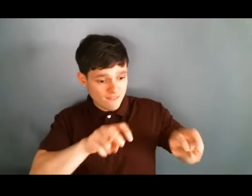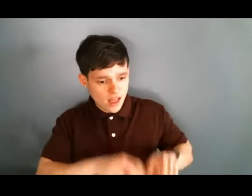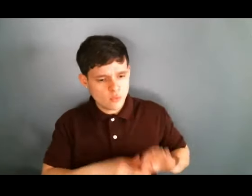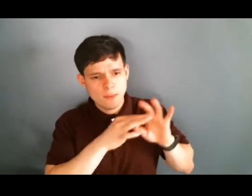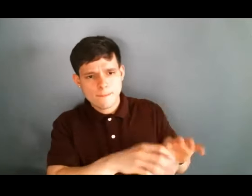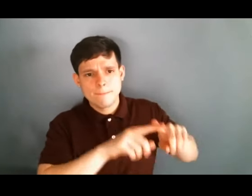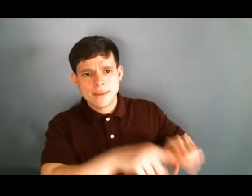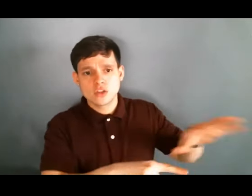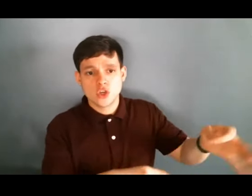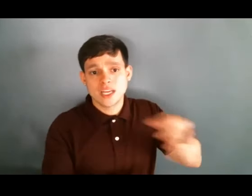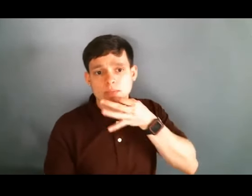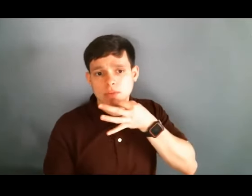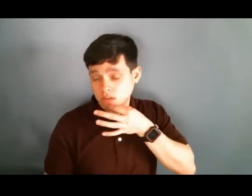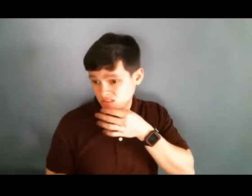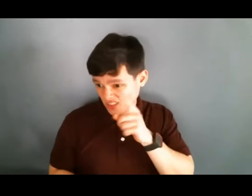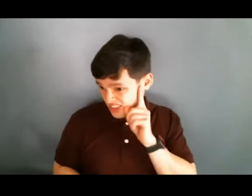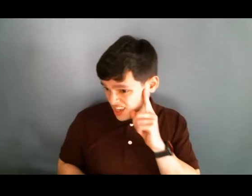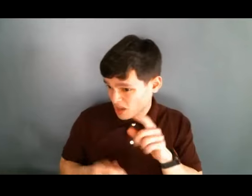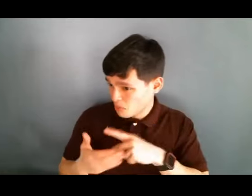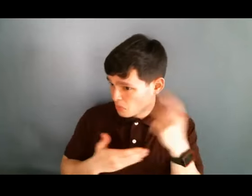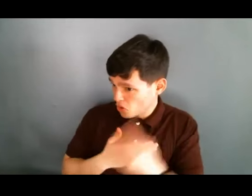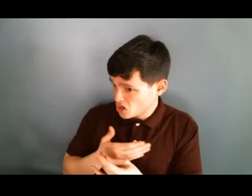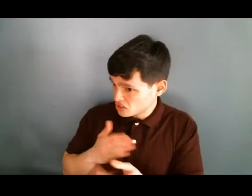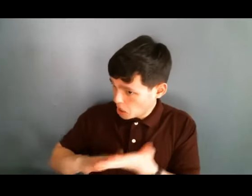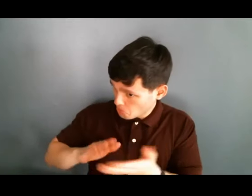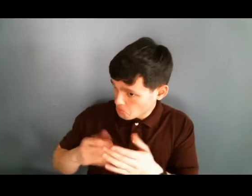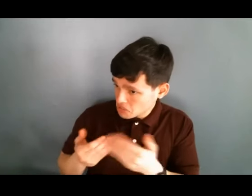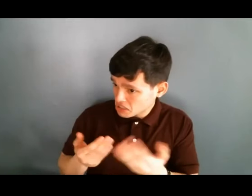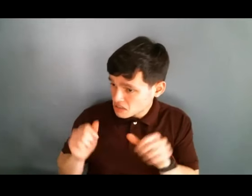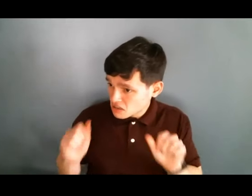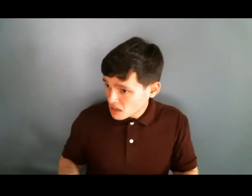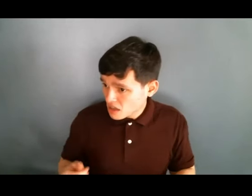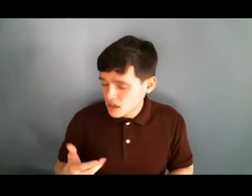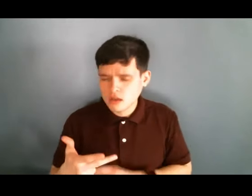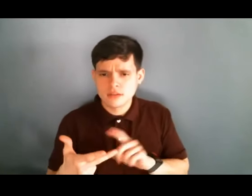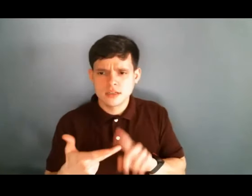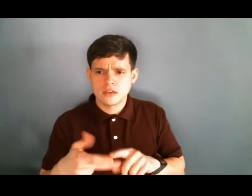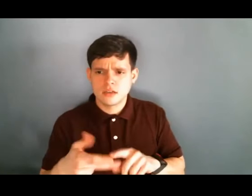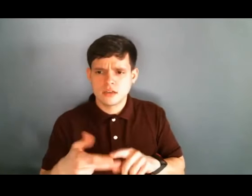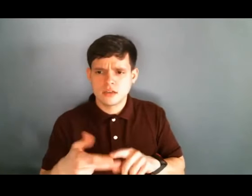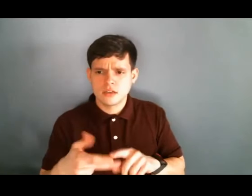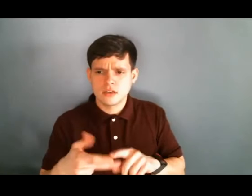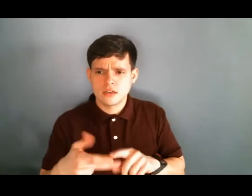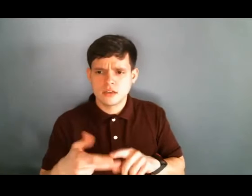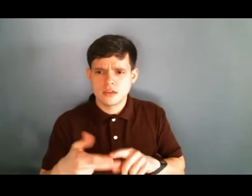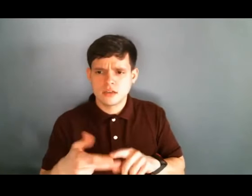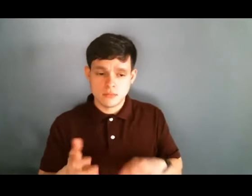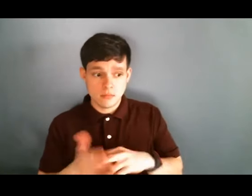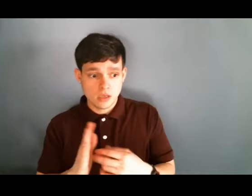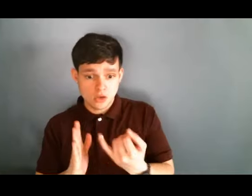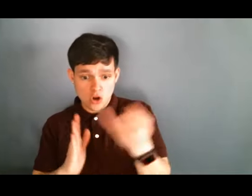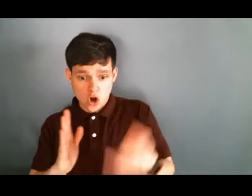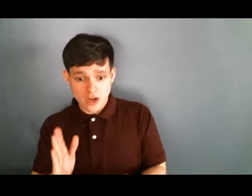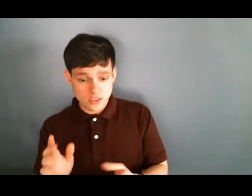think that this project is feasible? And then finally, timeliness. Is this the right time for the artist applying with